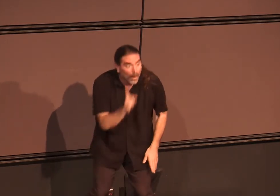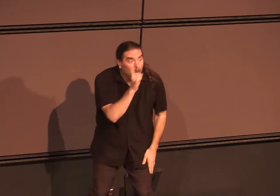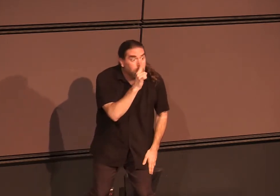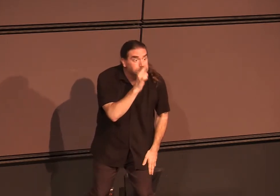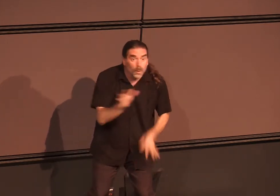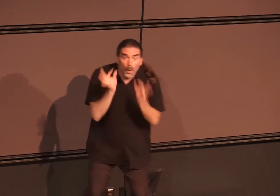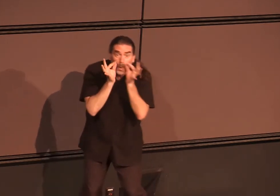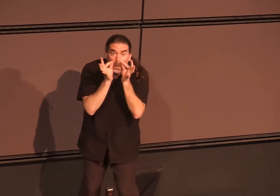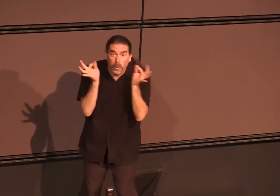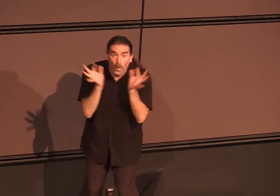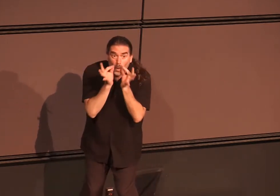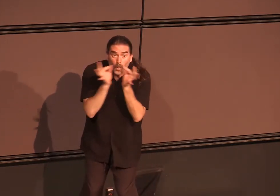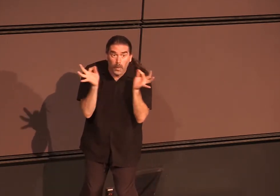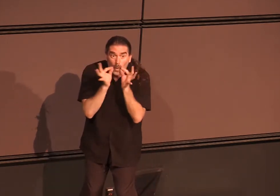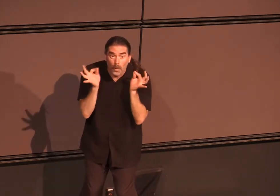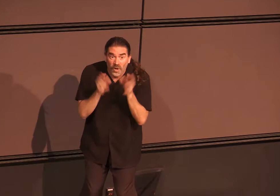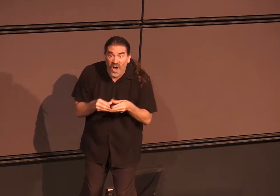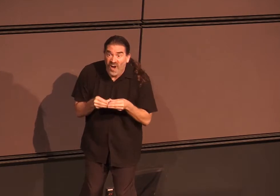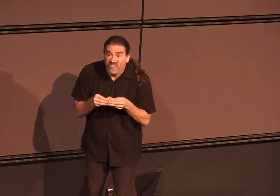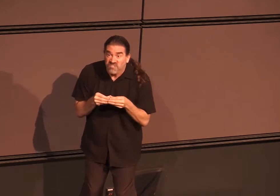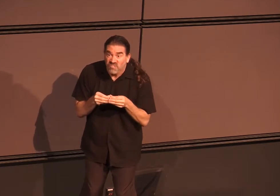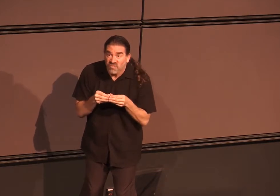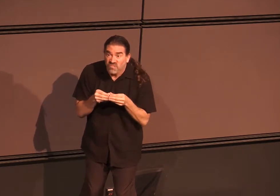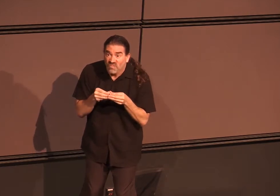And a rat seamstress.